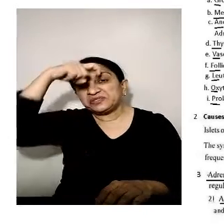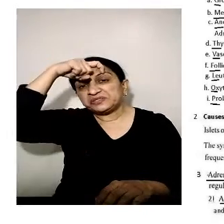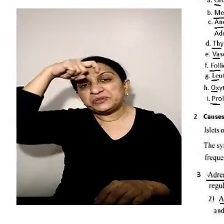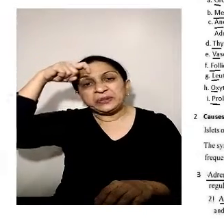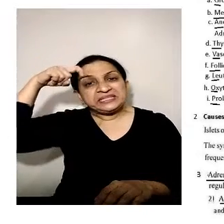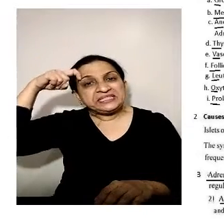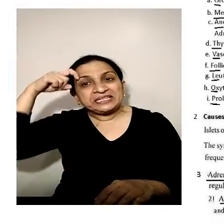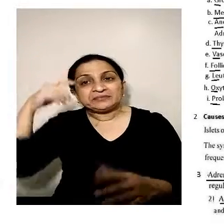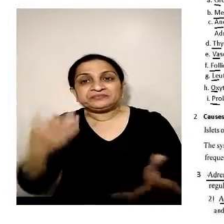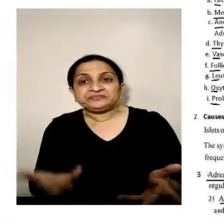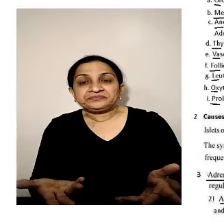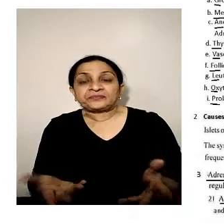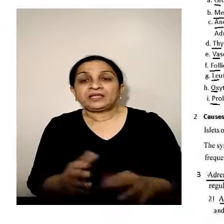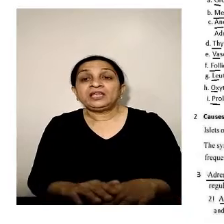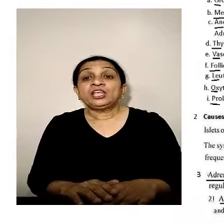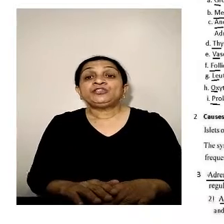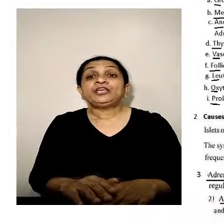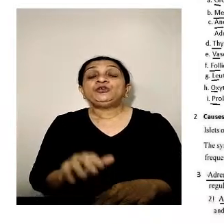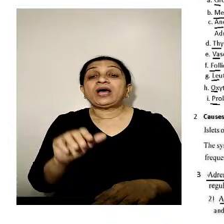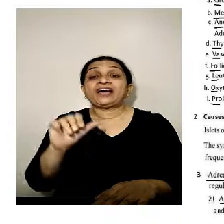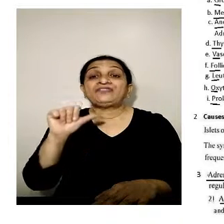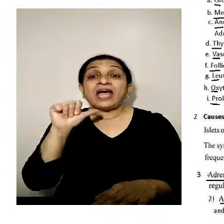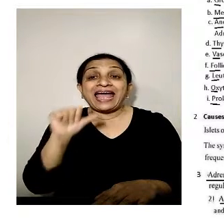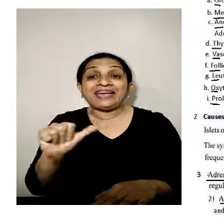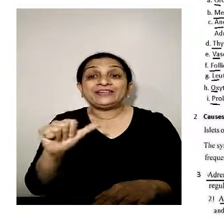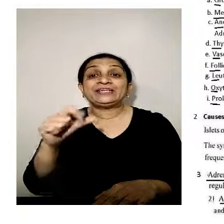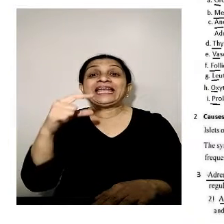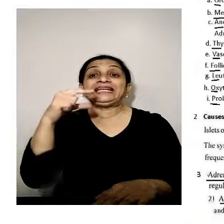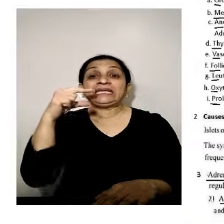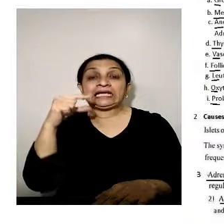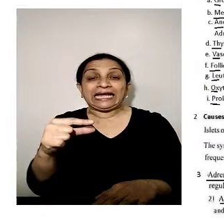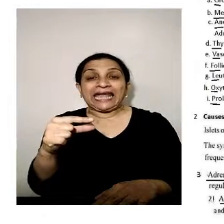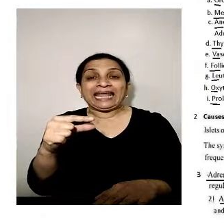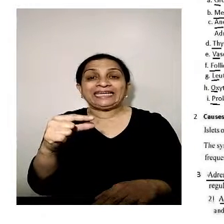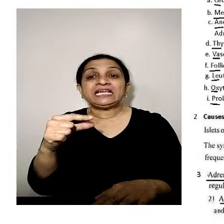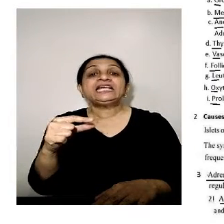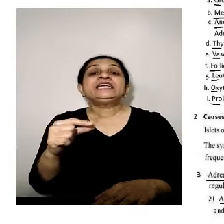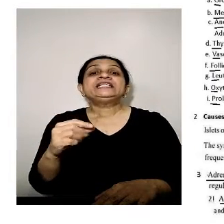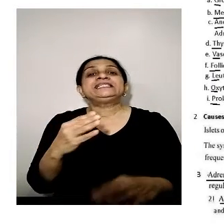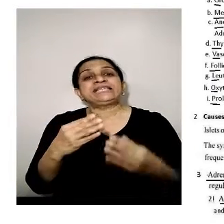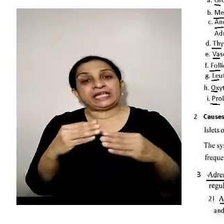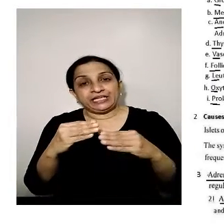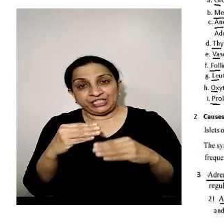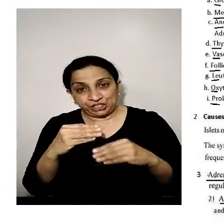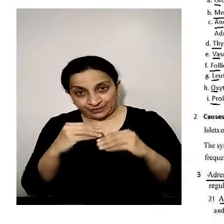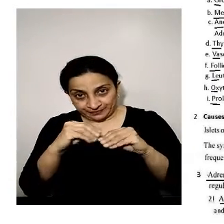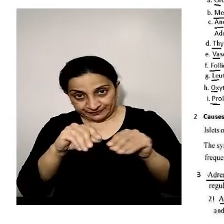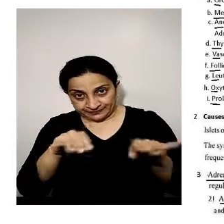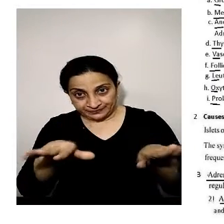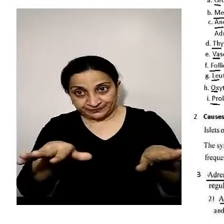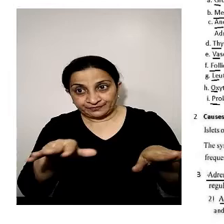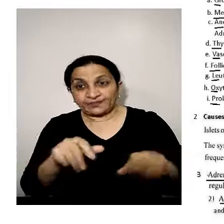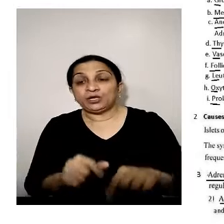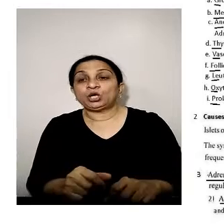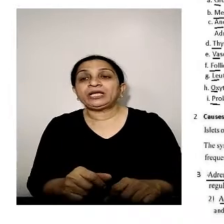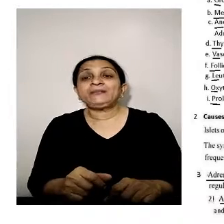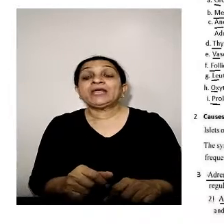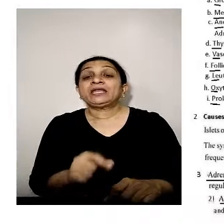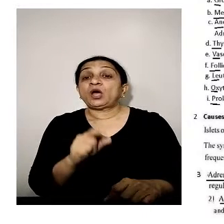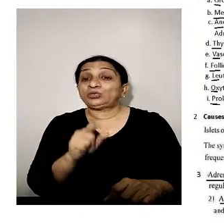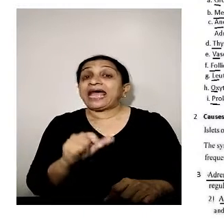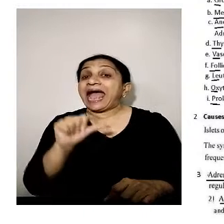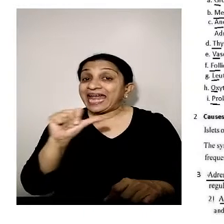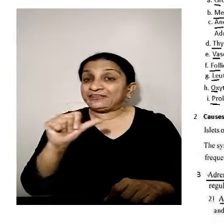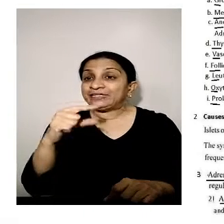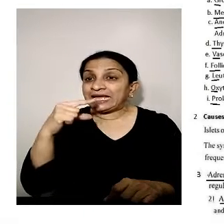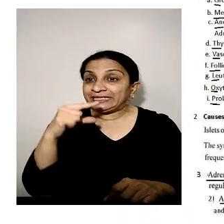and sweating. Then you have the adrenaline gland secretion. Okay,